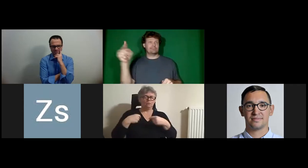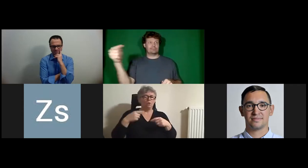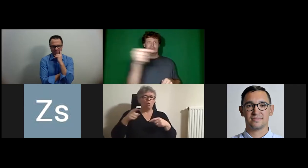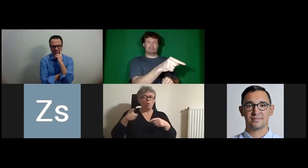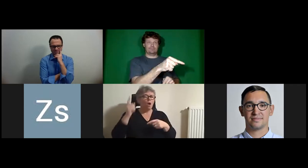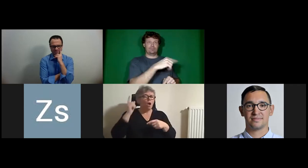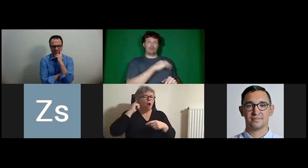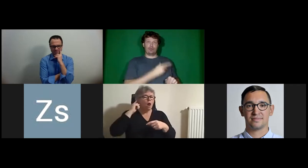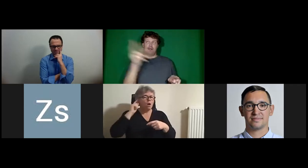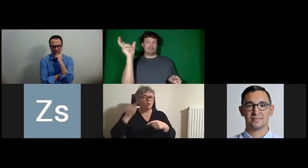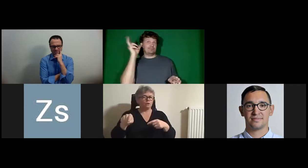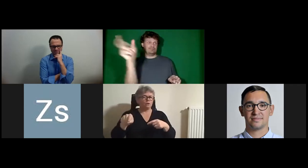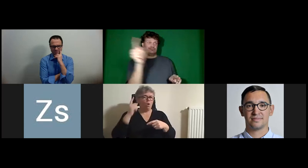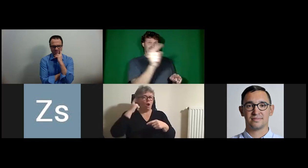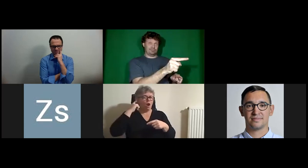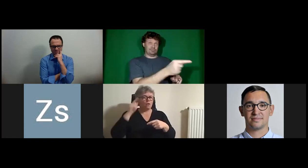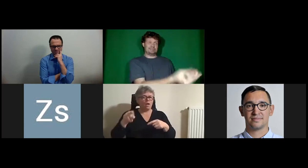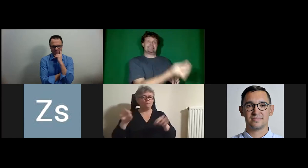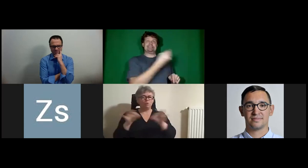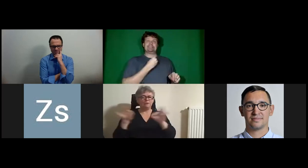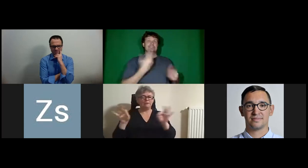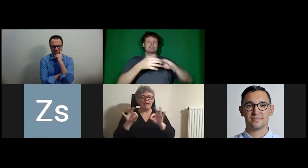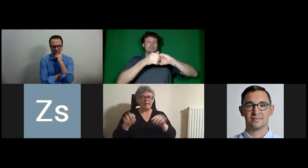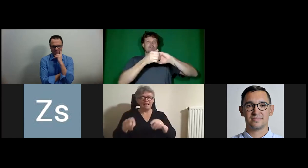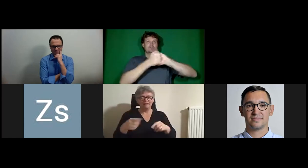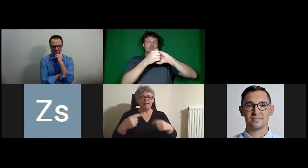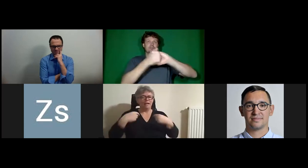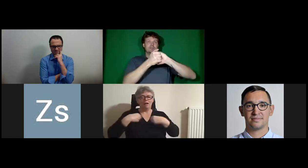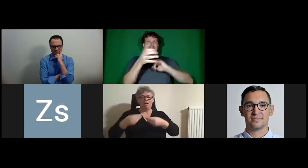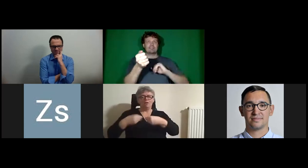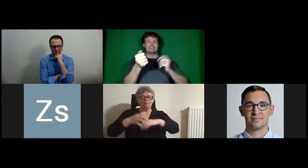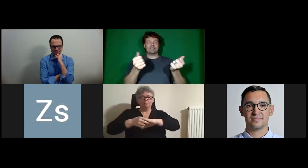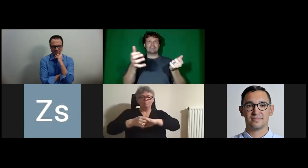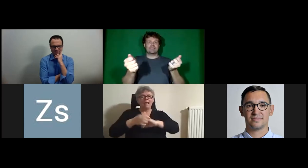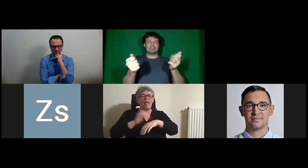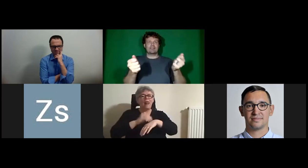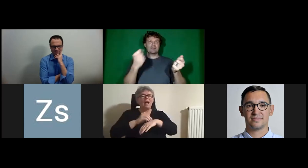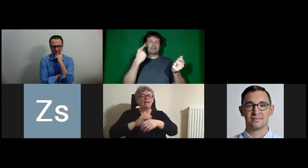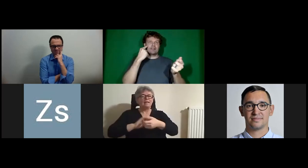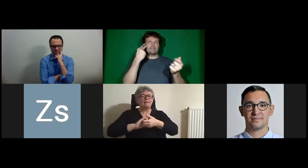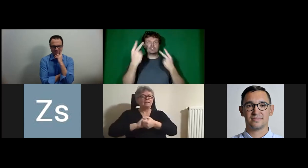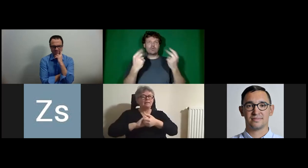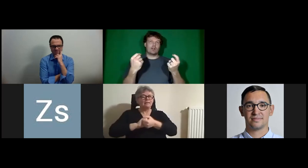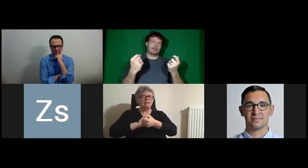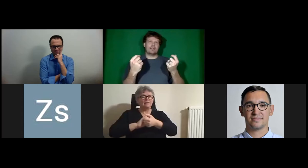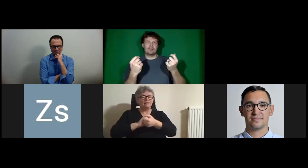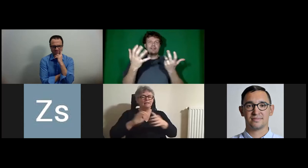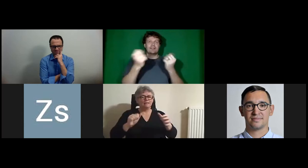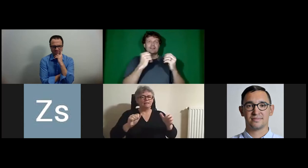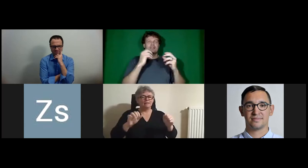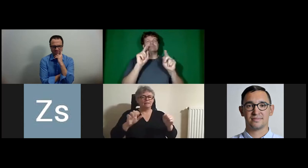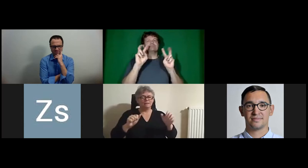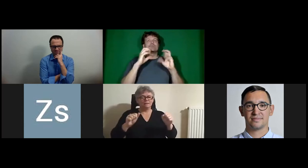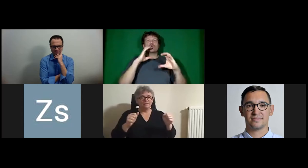she interpreted the music to me, if you will. So she would listen to the music and she would actually squeeze in my hand. So